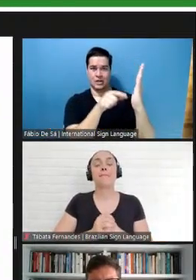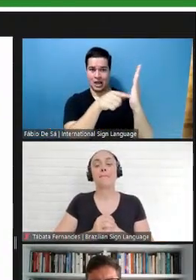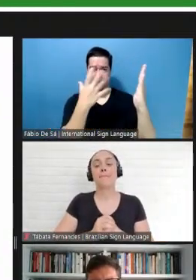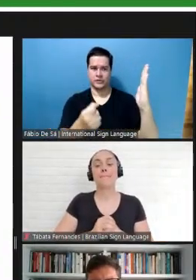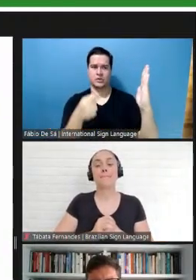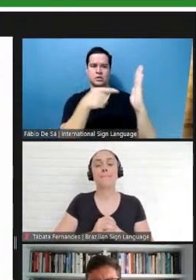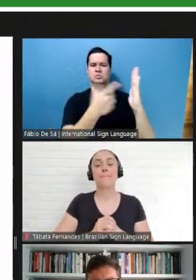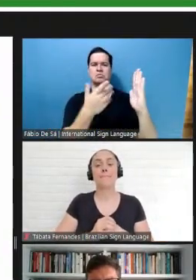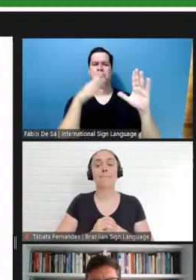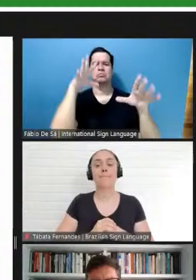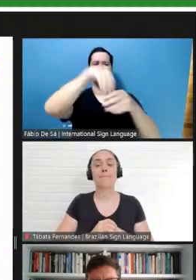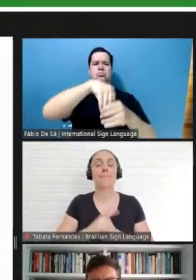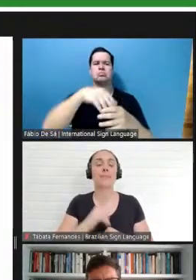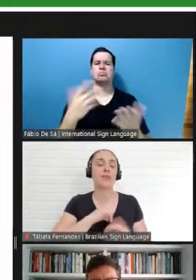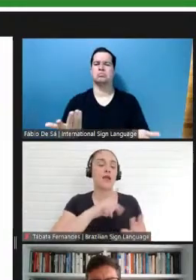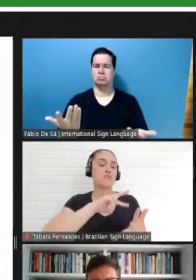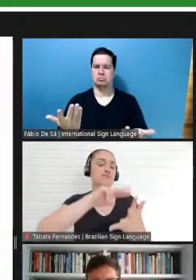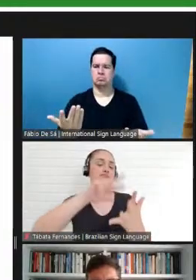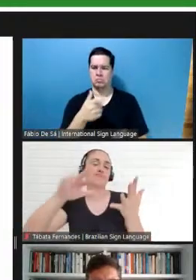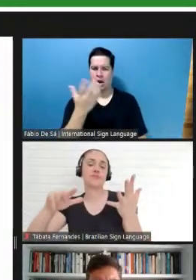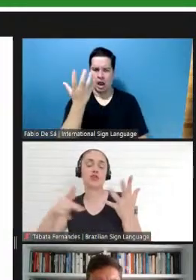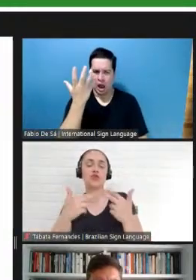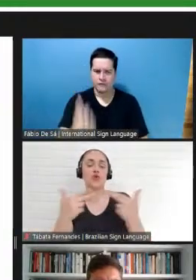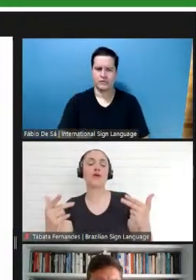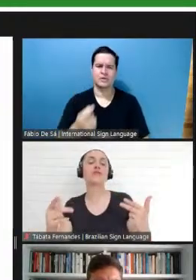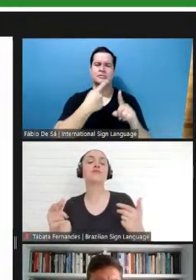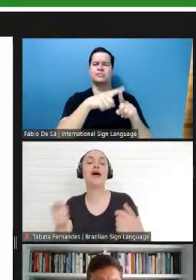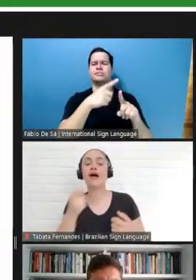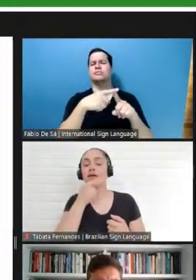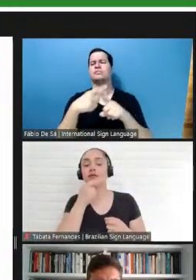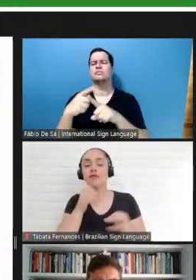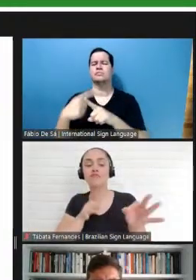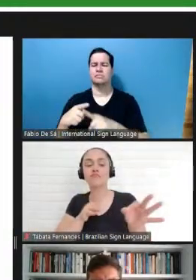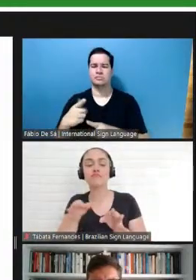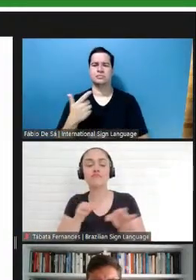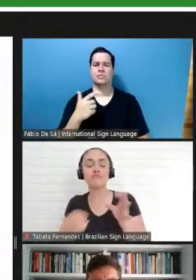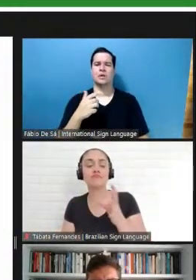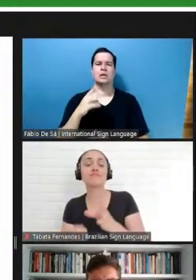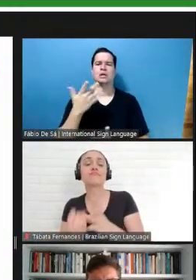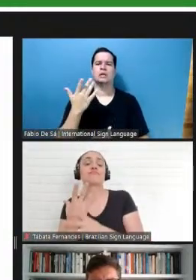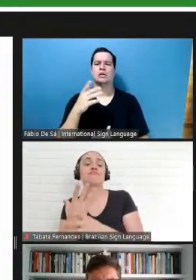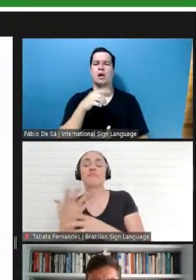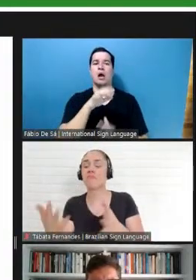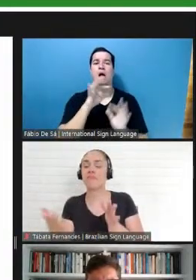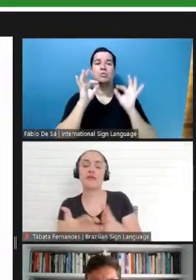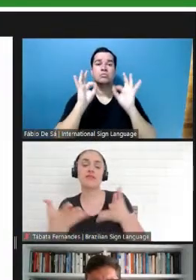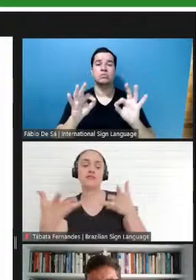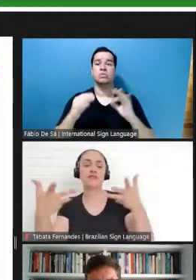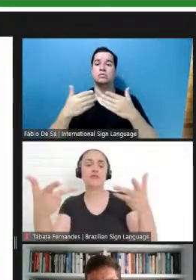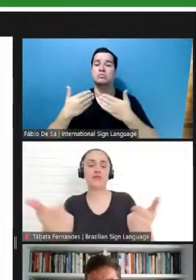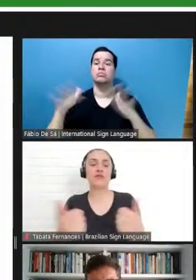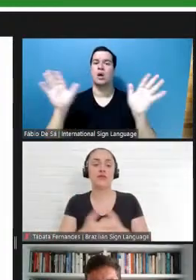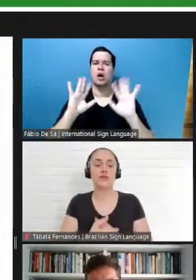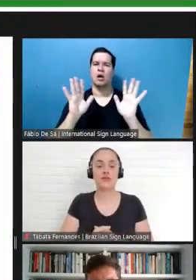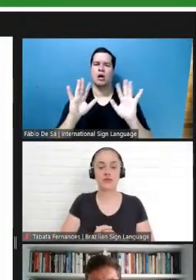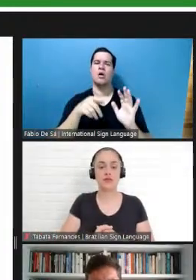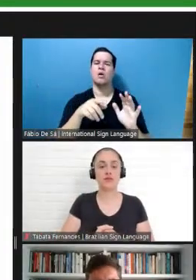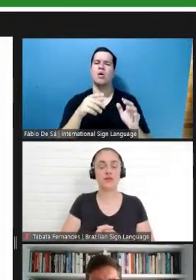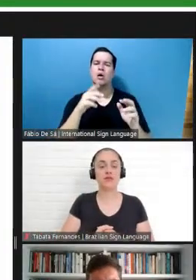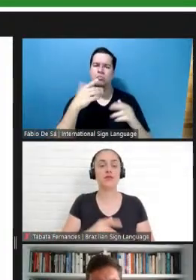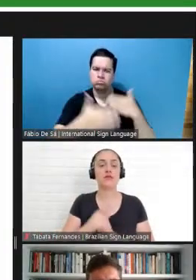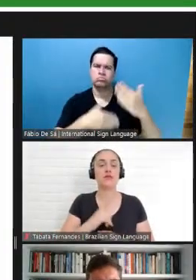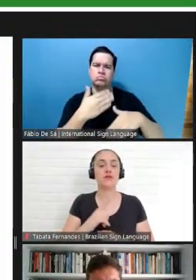Lots of great things coming out, and one of them is Quiver. So if you need to look up a particular site, it's called Quiver, and they have a lot of